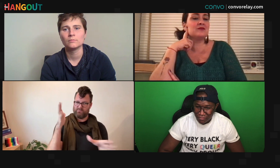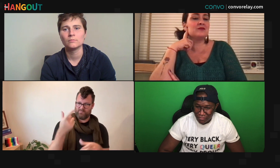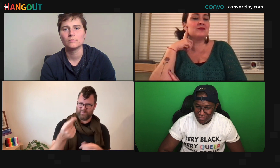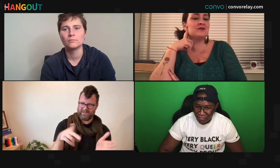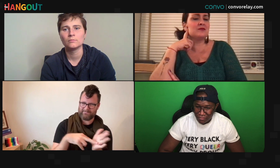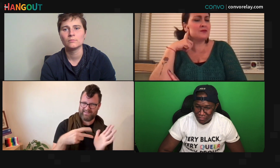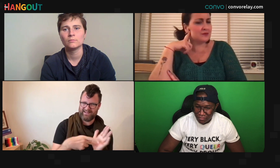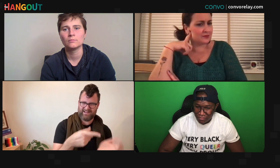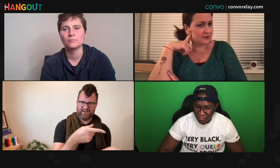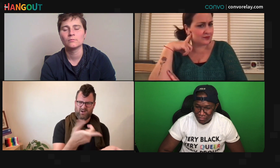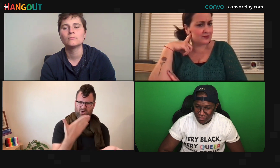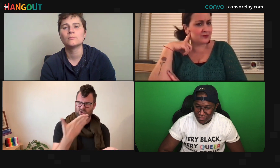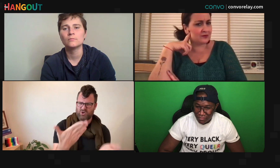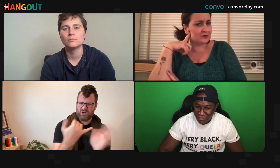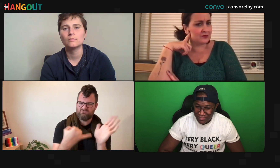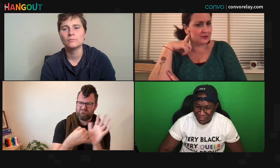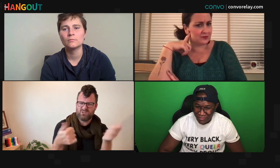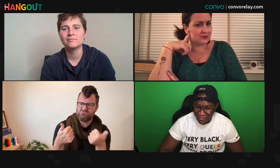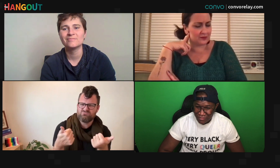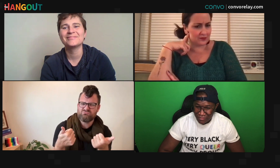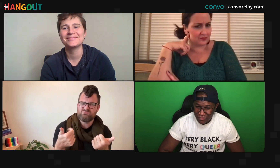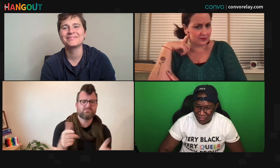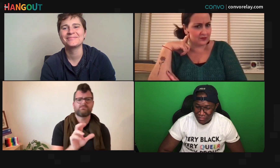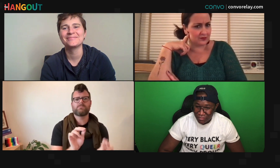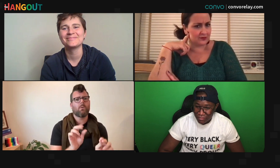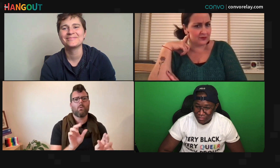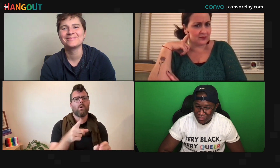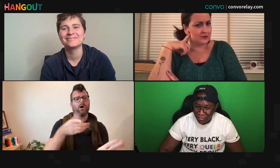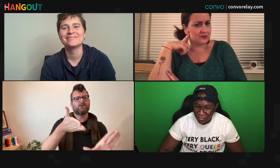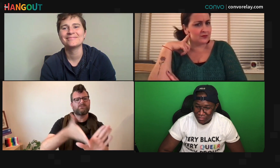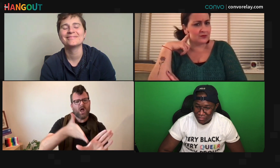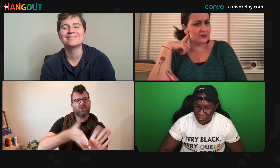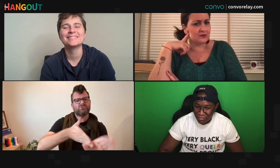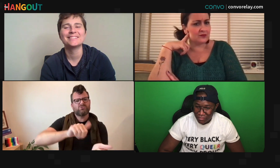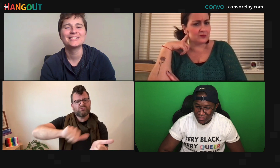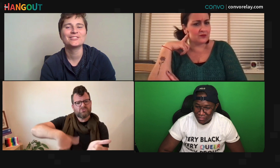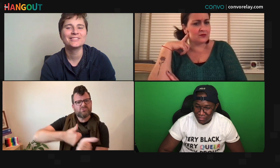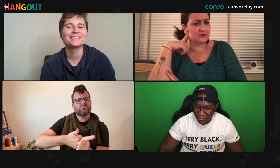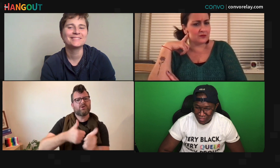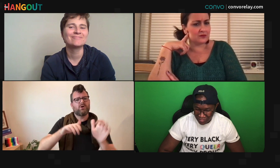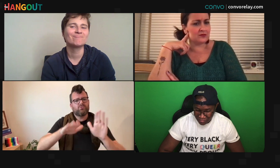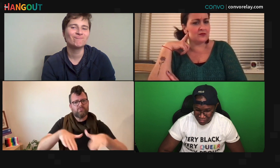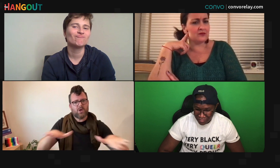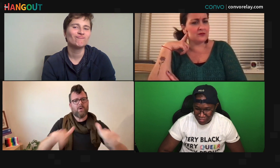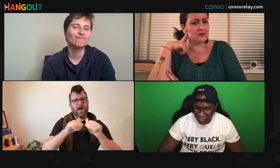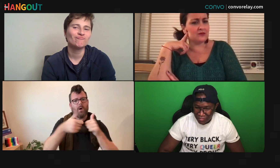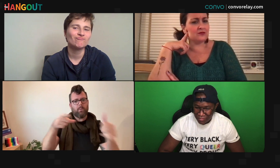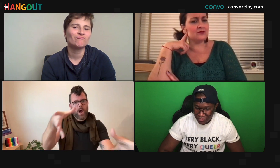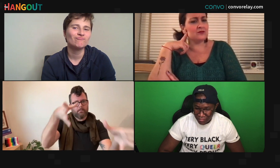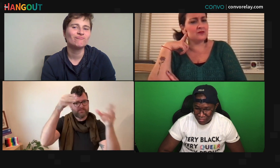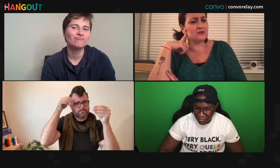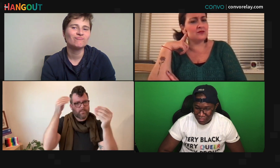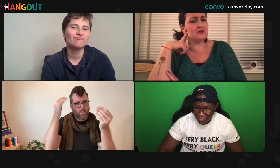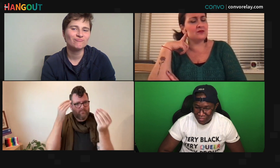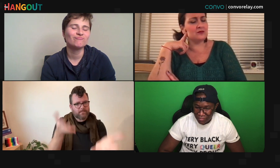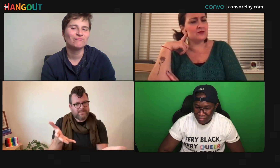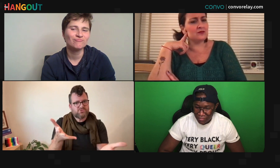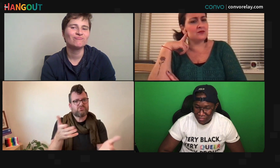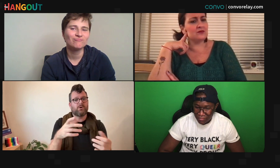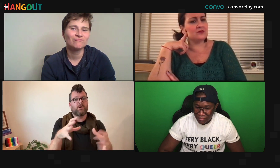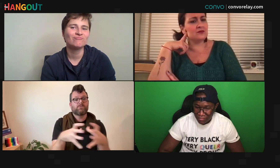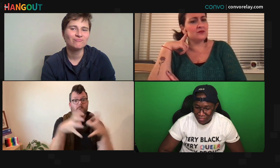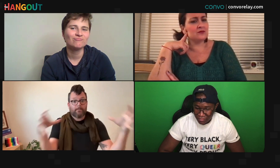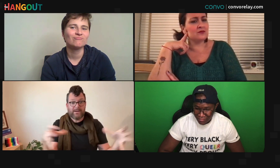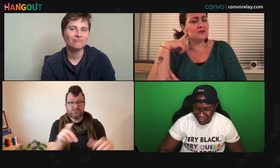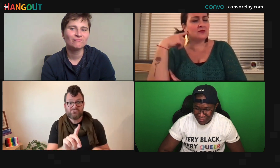So myself as an author, I would say, what does that mean? This is a good illustrator. And they'd say, no, we'd have to look at the psychology